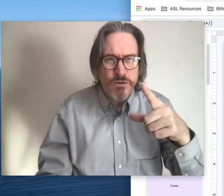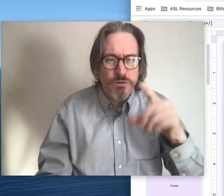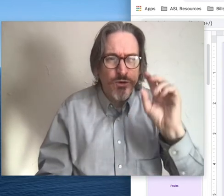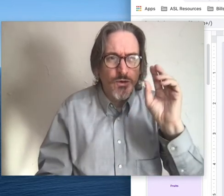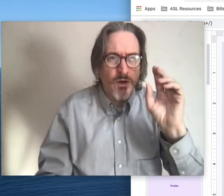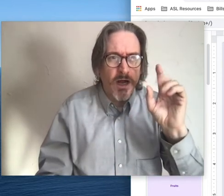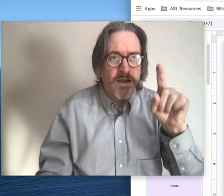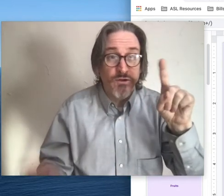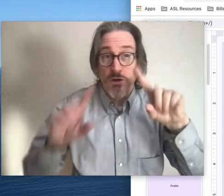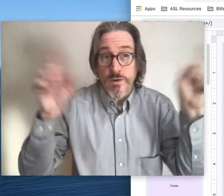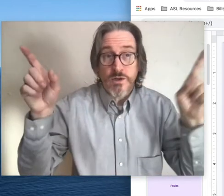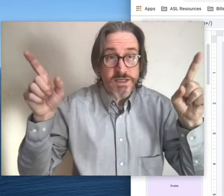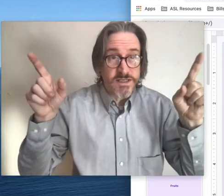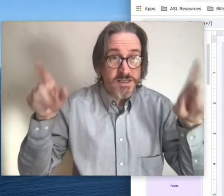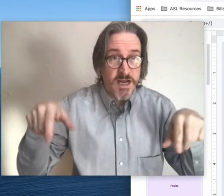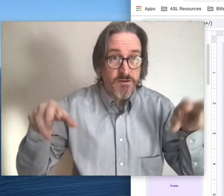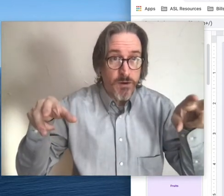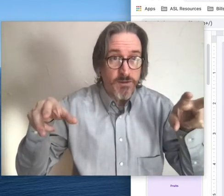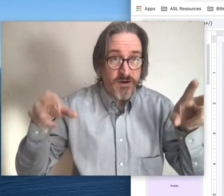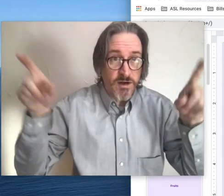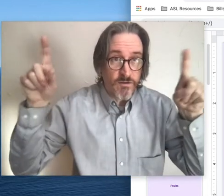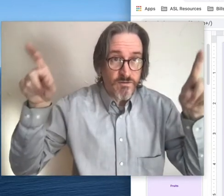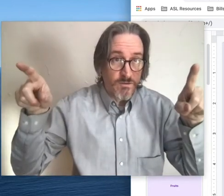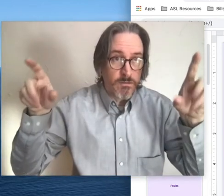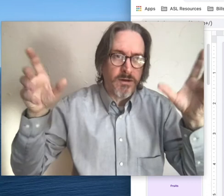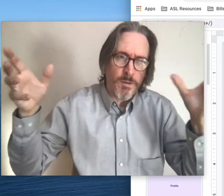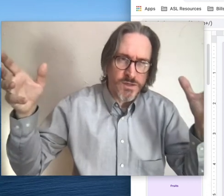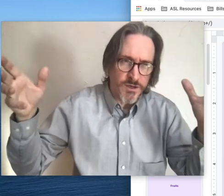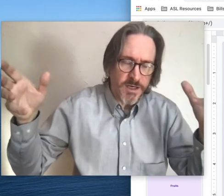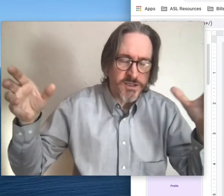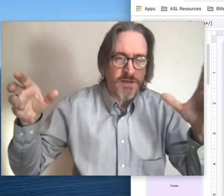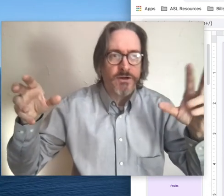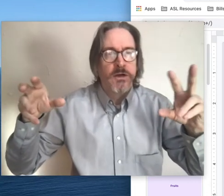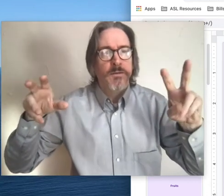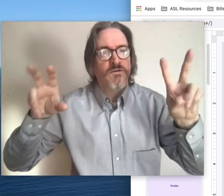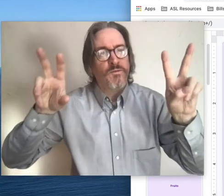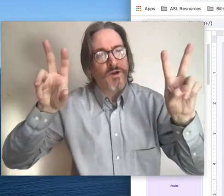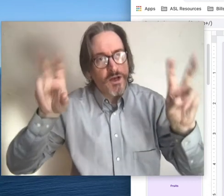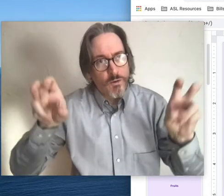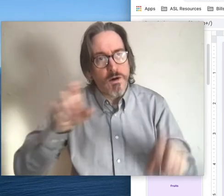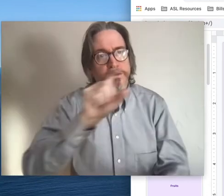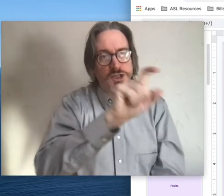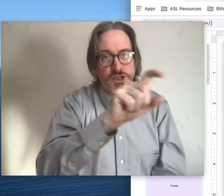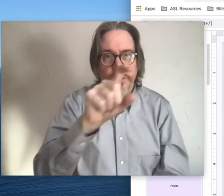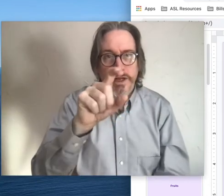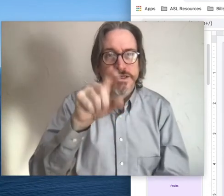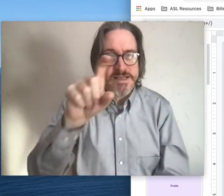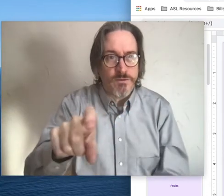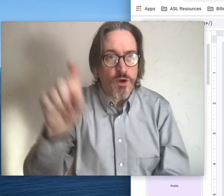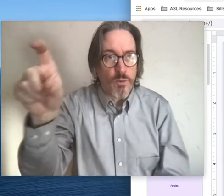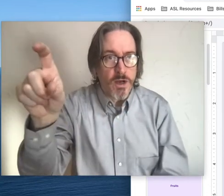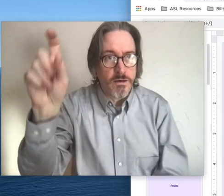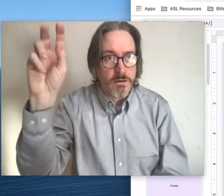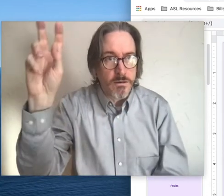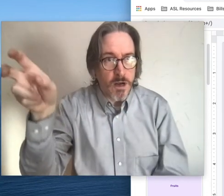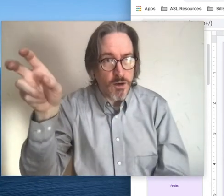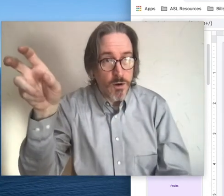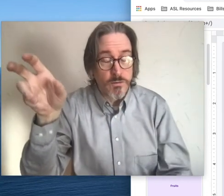definitely go through, if you go into what's the sign, you've probably figured out and followed, they post the directions on there. If you put in quotes, unit